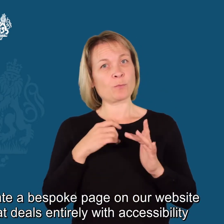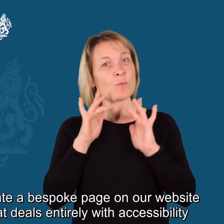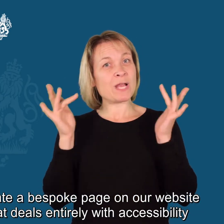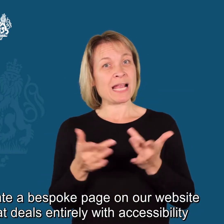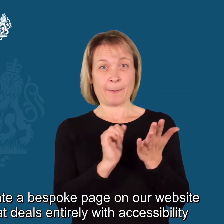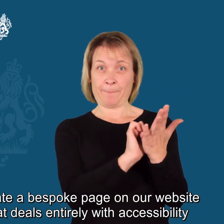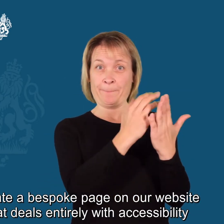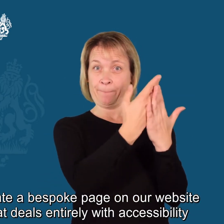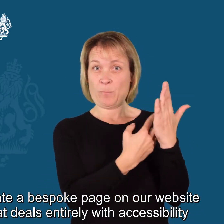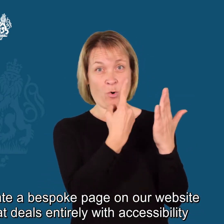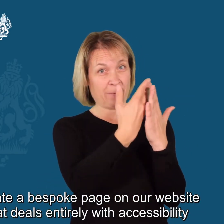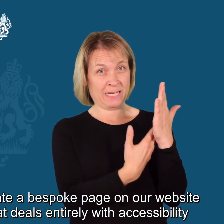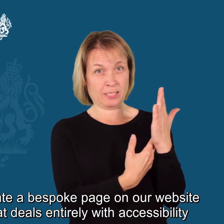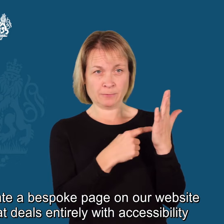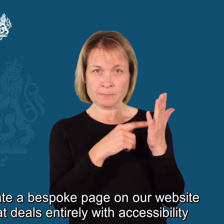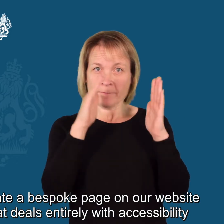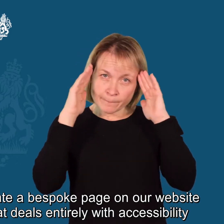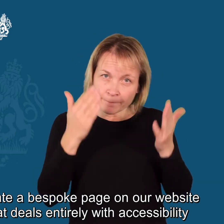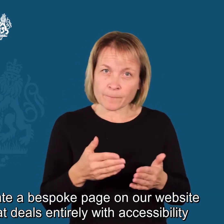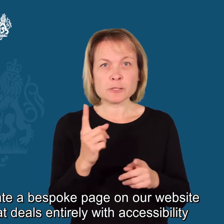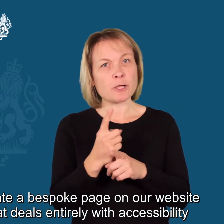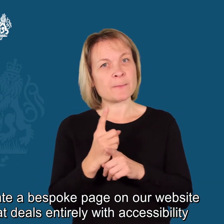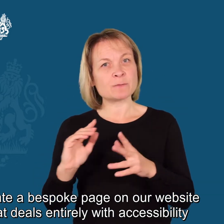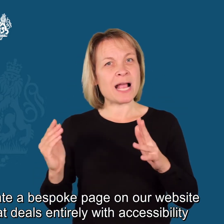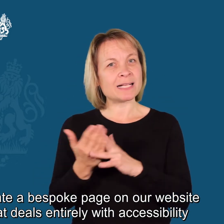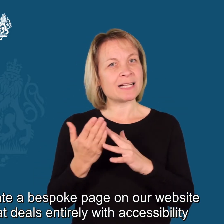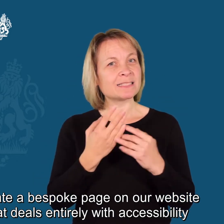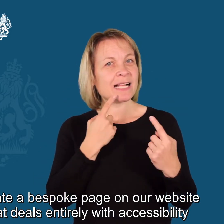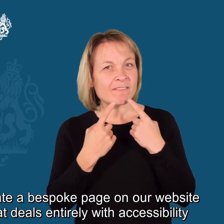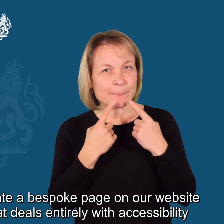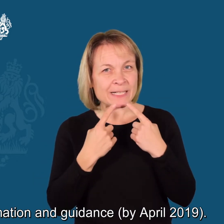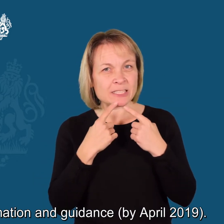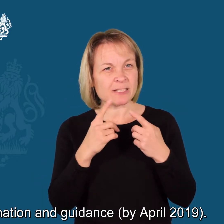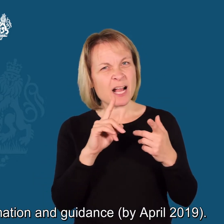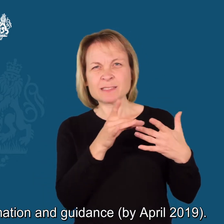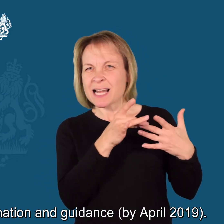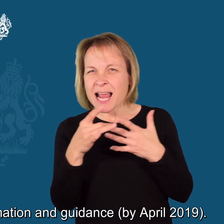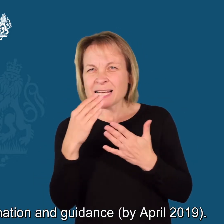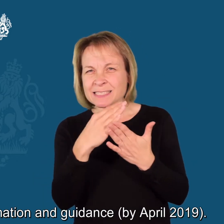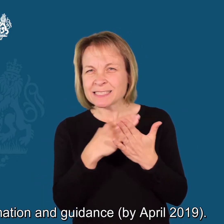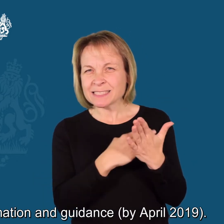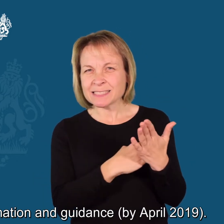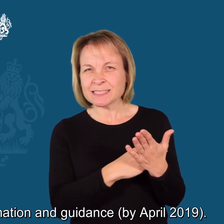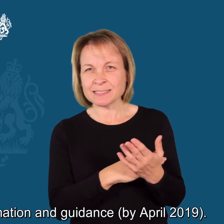Create a bespoke page on our website that deals entirely with accessibility information and guidance by April 2019.